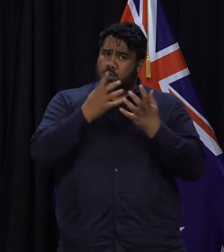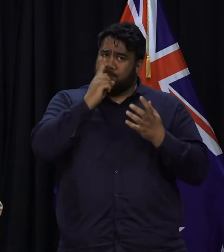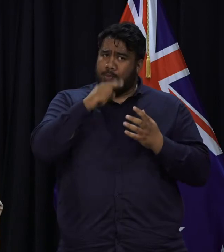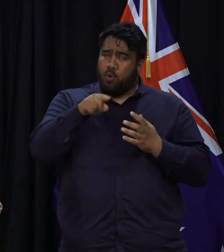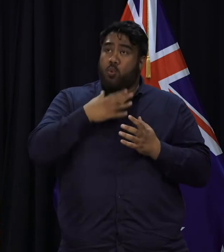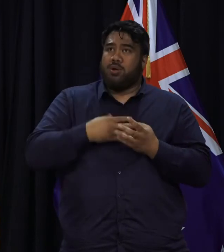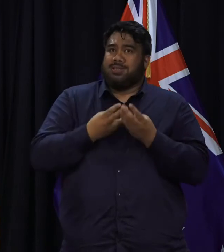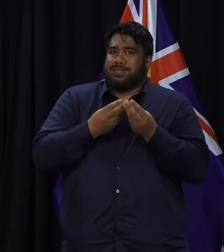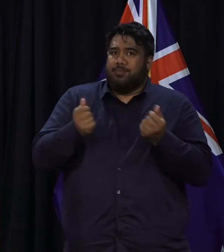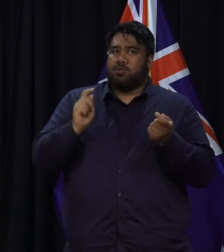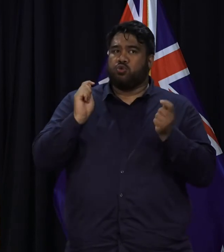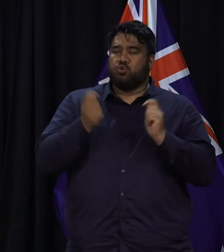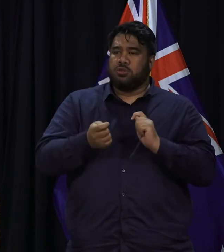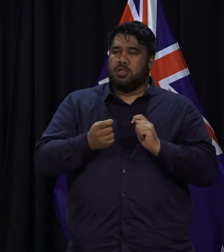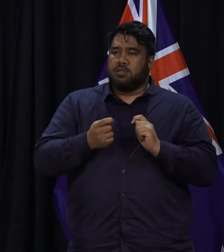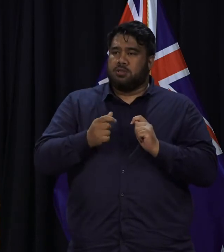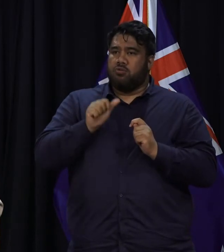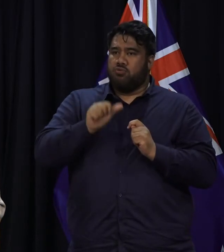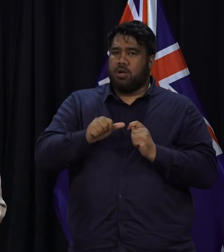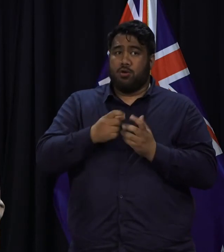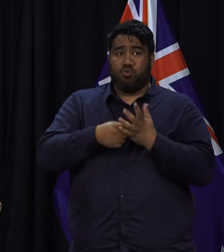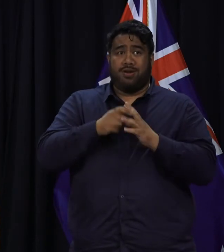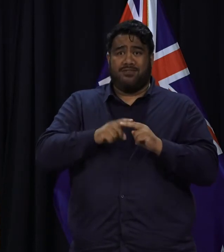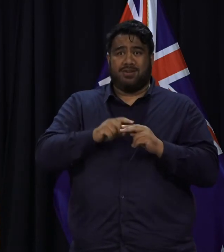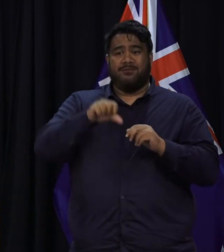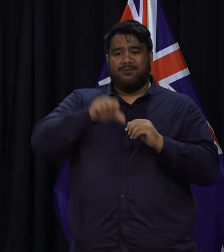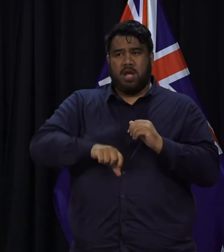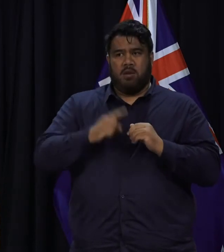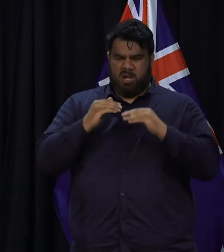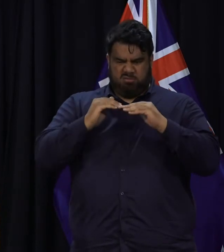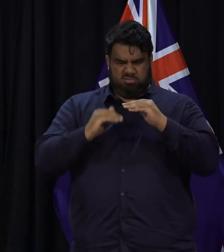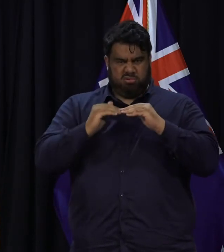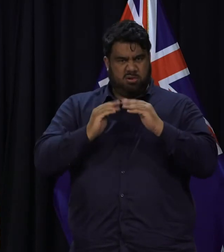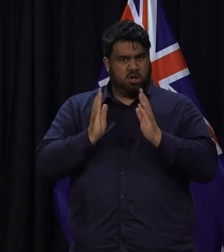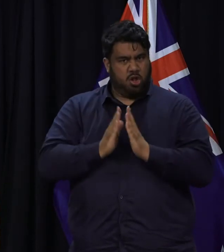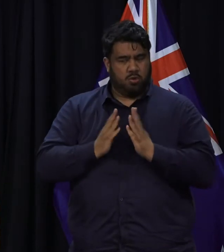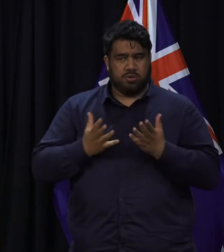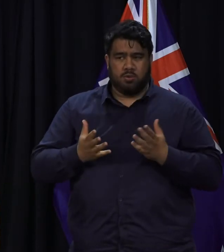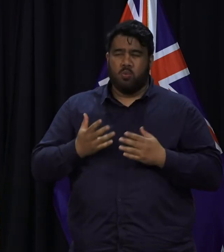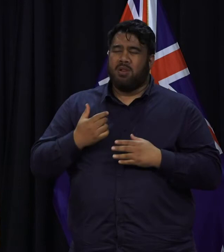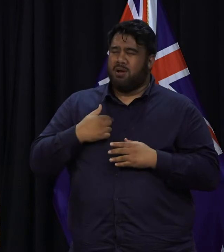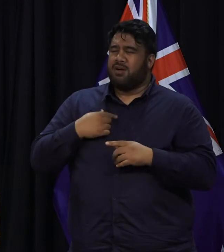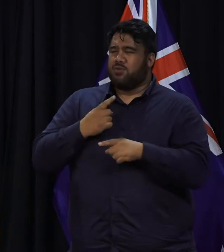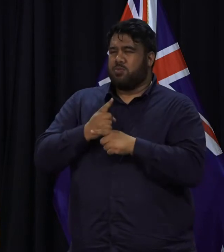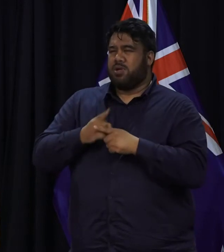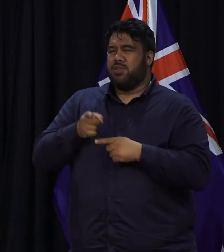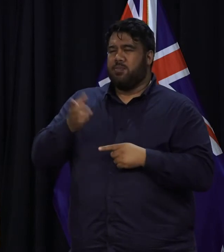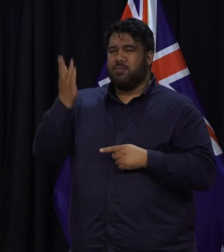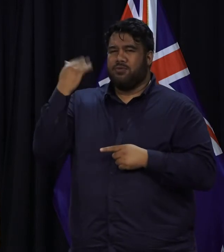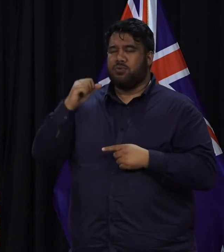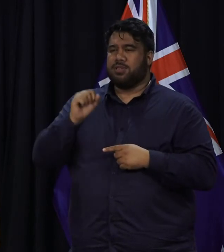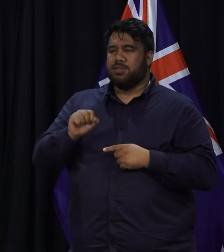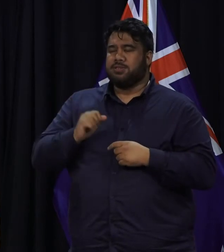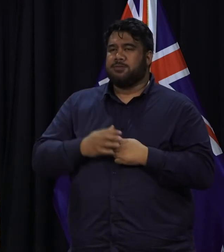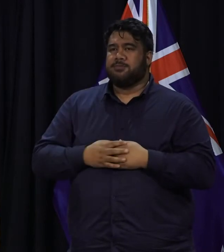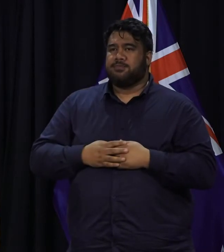Yeah. obviously the referendum did fail, but... Yeah, and look, I've spoken to a little bit on this before. I think one of the issues